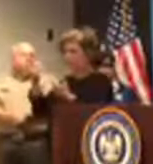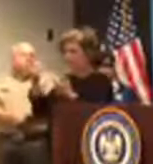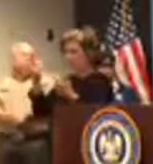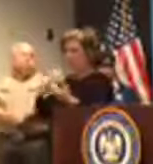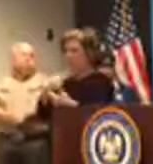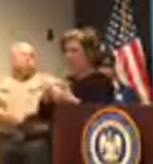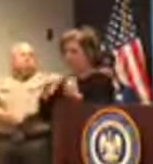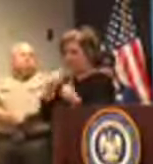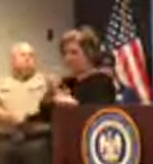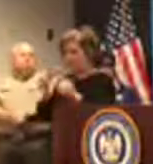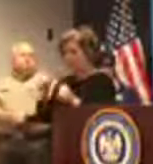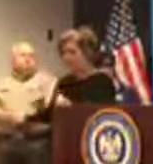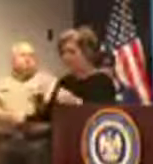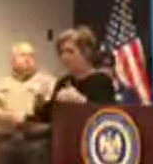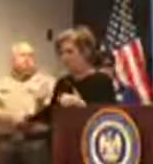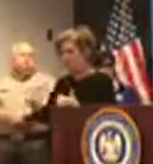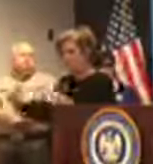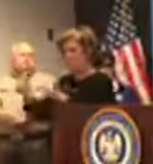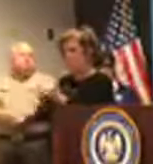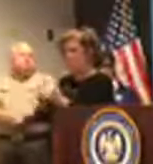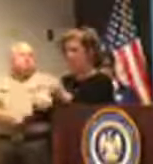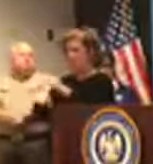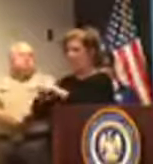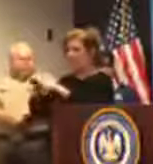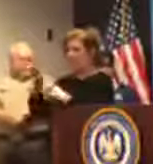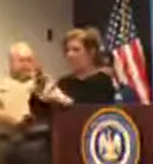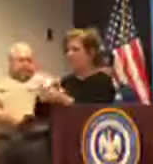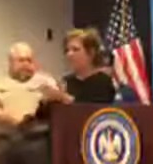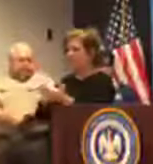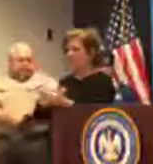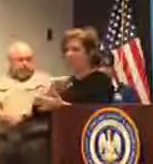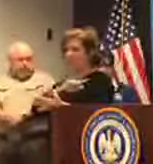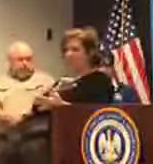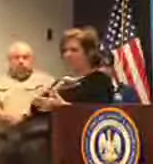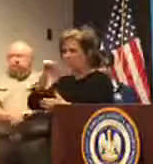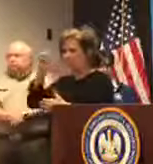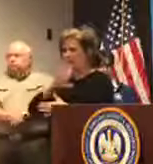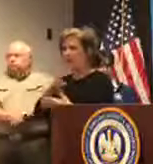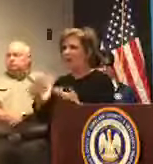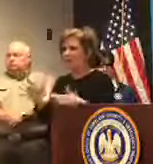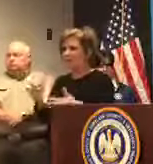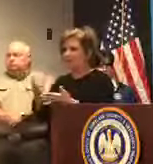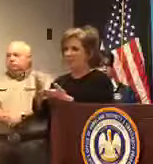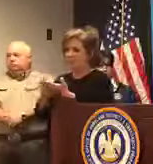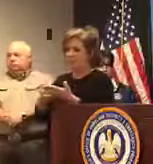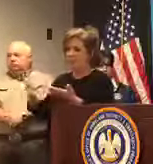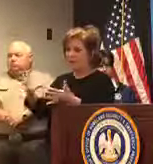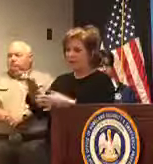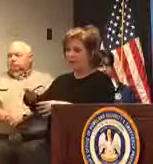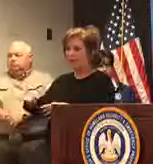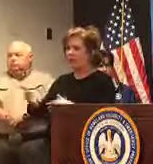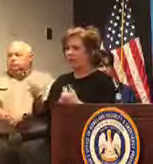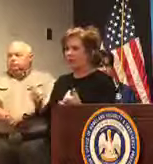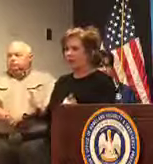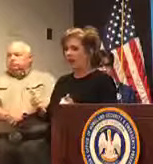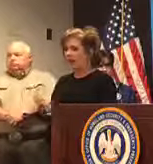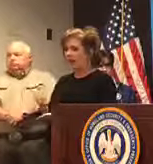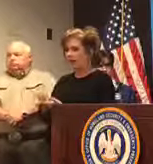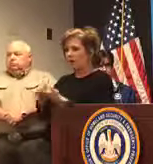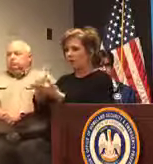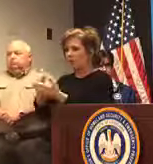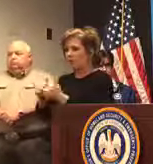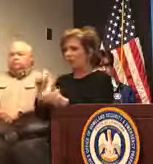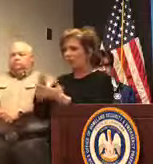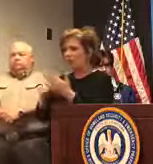guardsmen, which we are currently doing. A lot of them are already on duty on station. Current operations, we're assisting in some levee